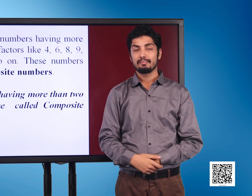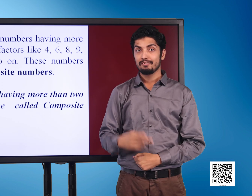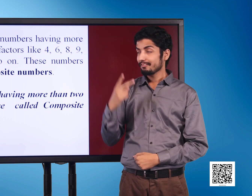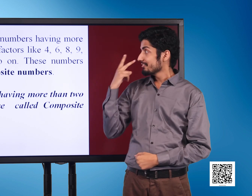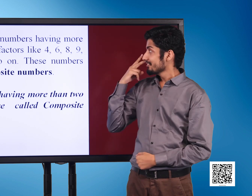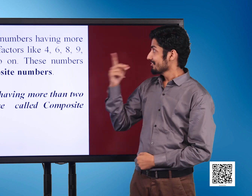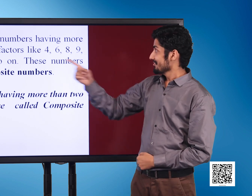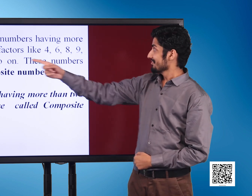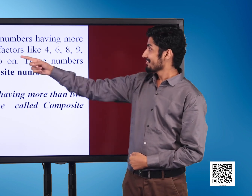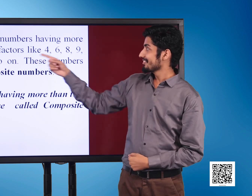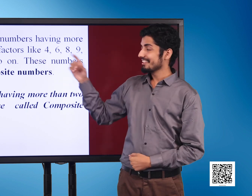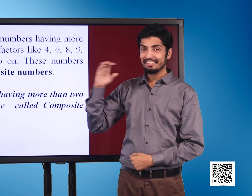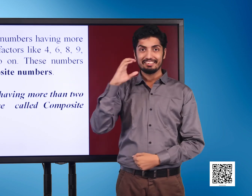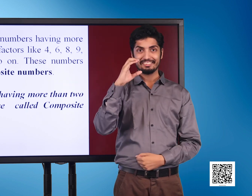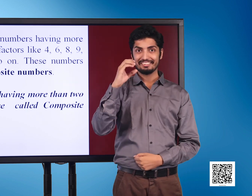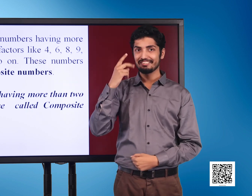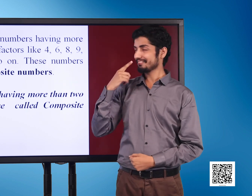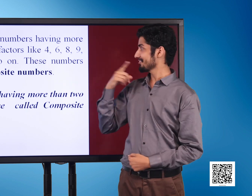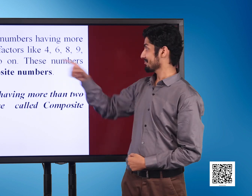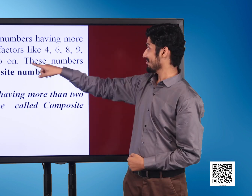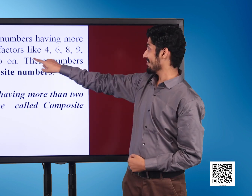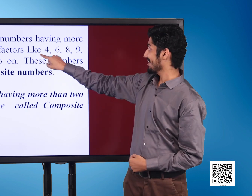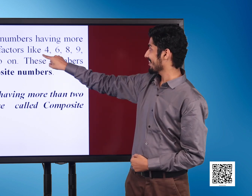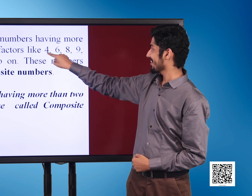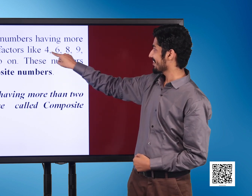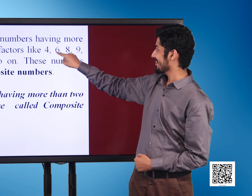C. There are numbers having more than 2 factors.